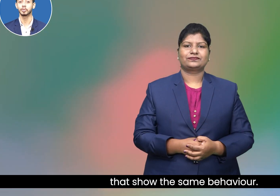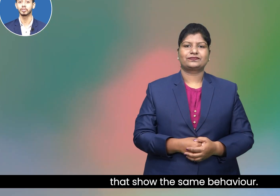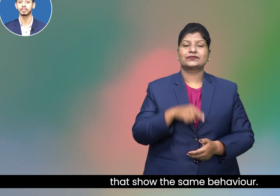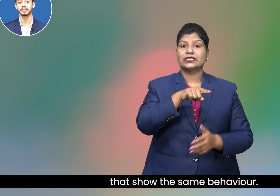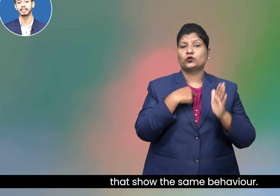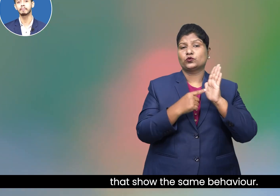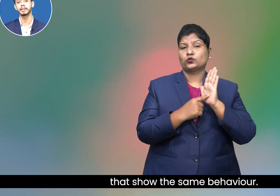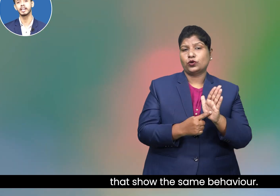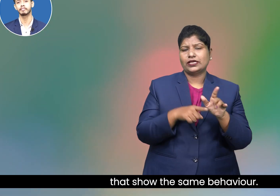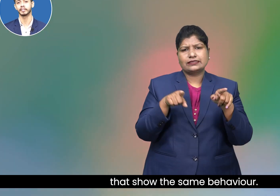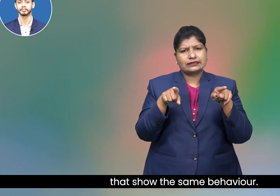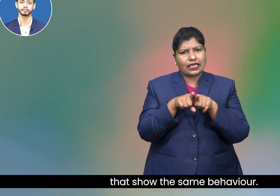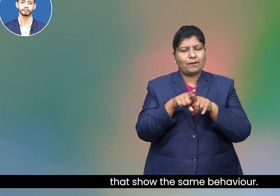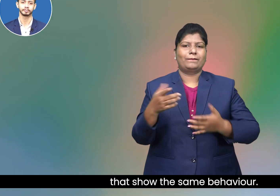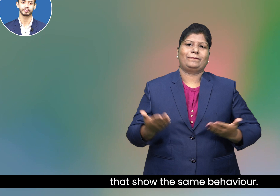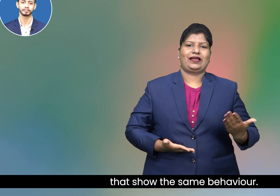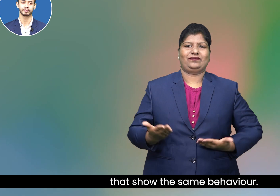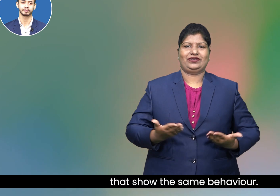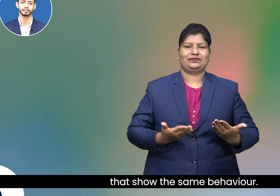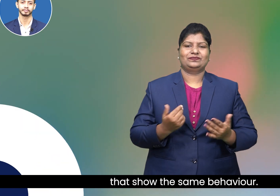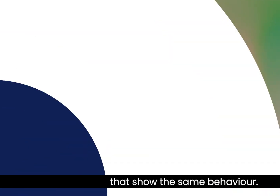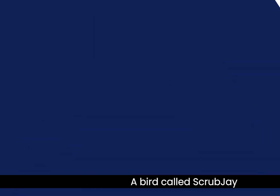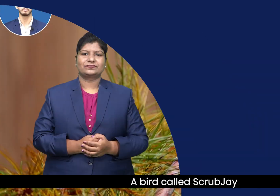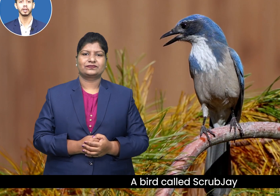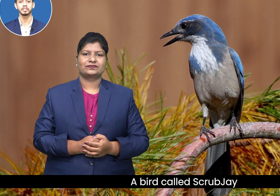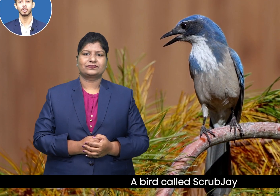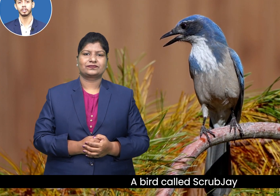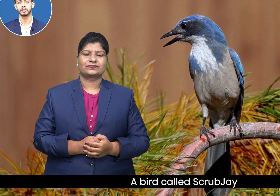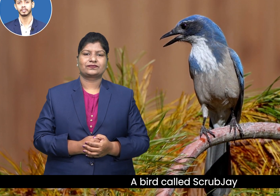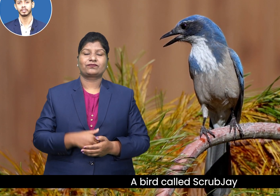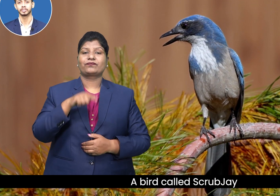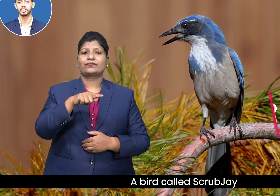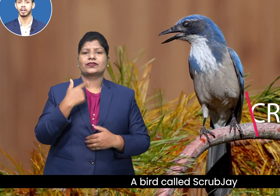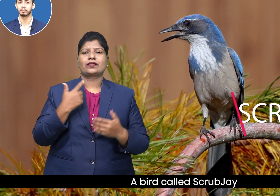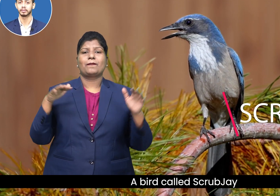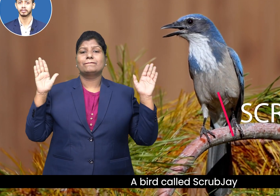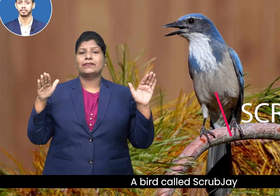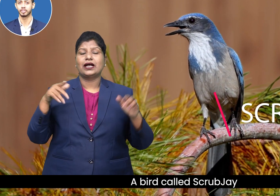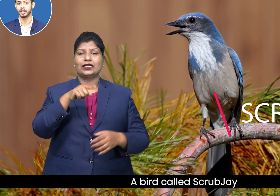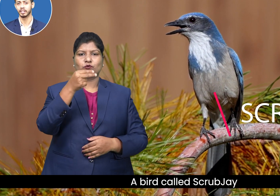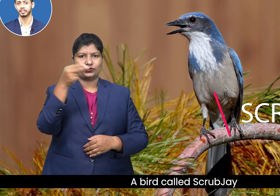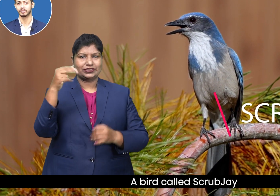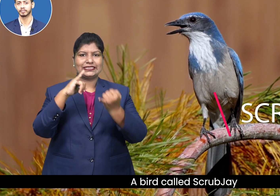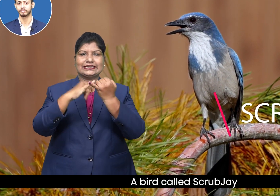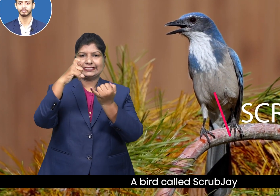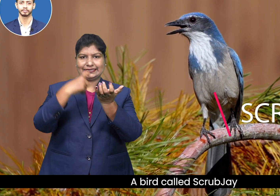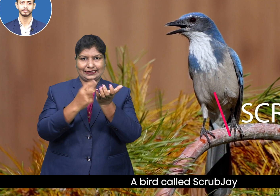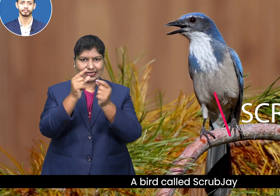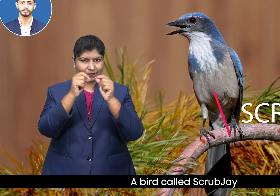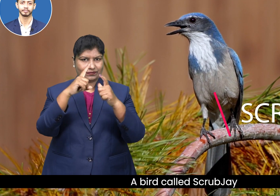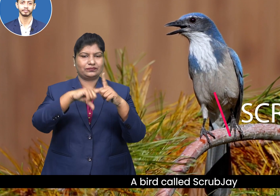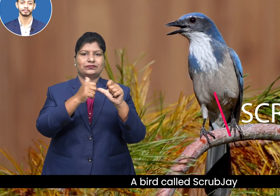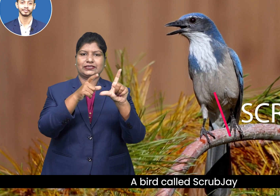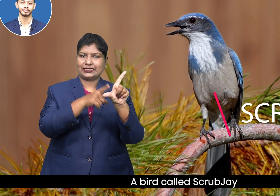that show the same behavior. A bird called scrub jay